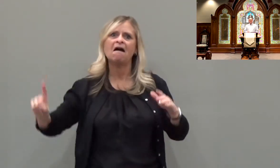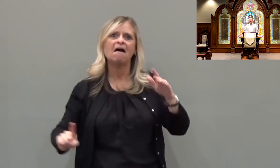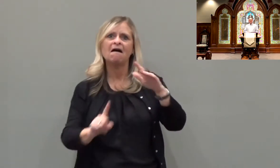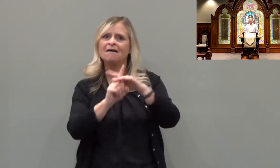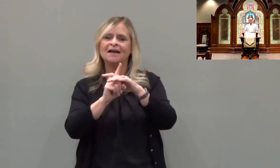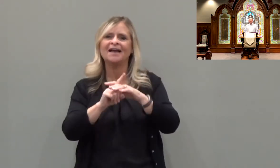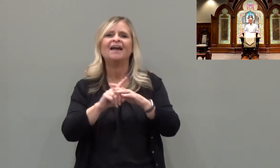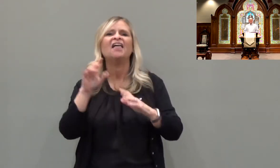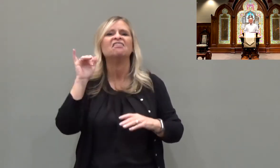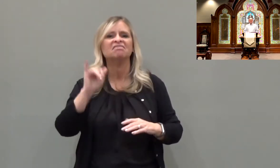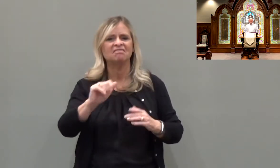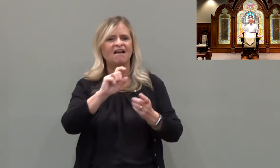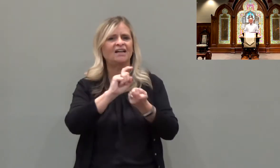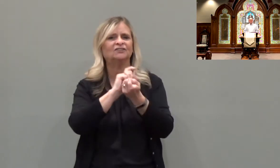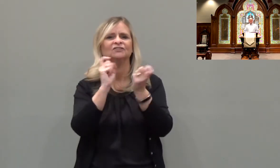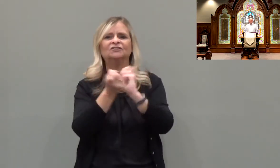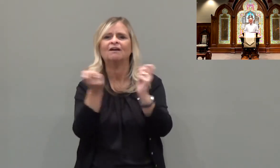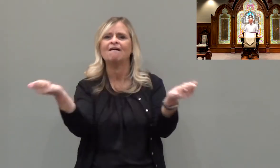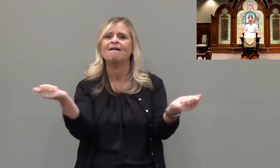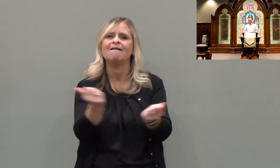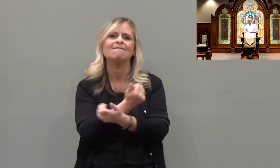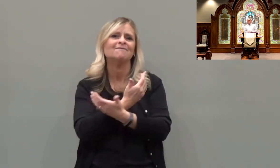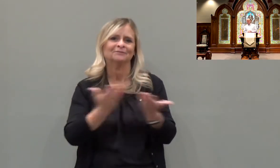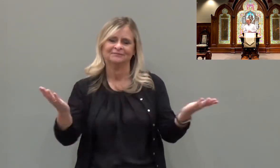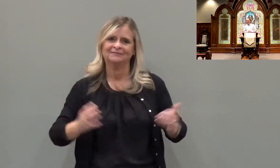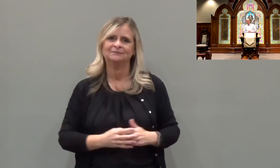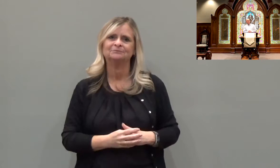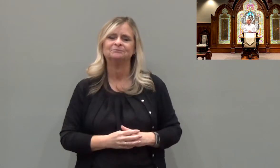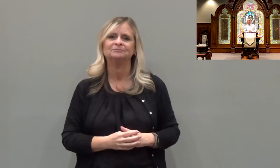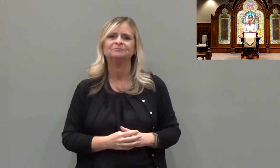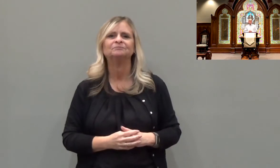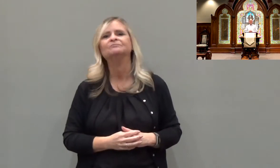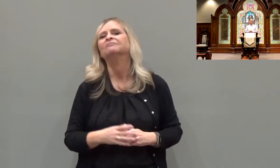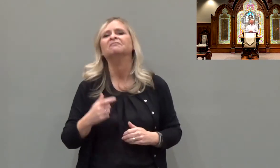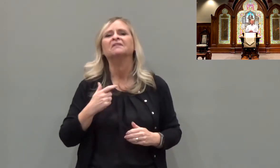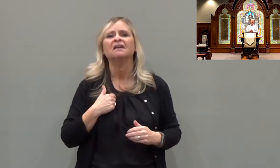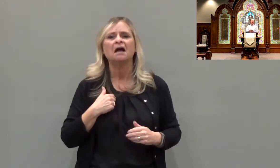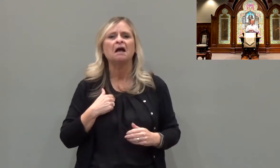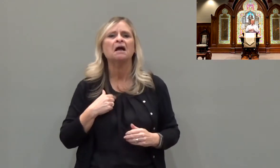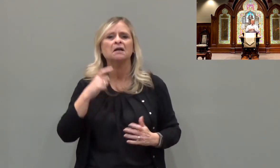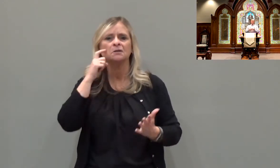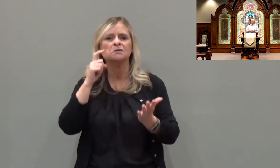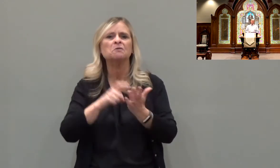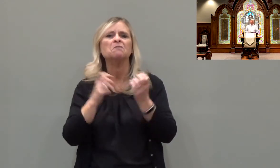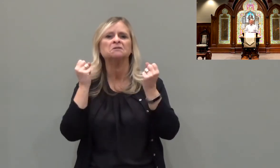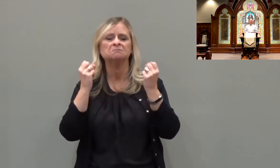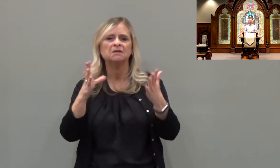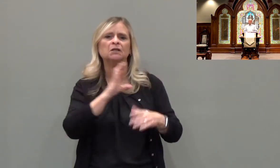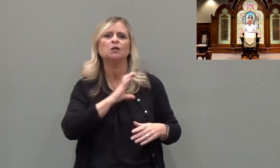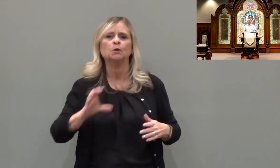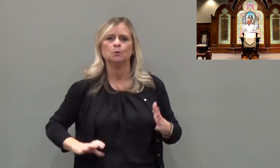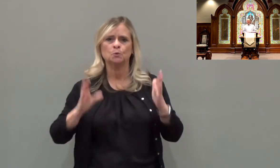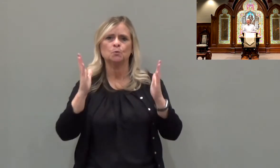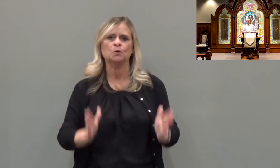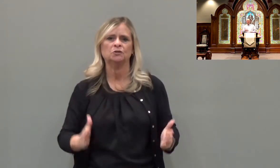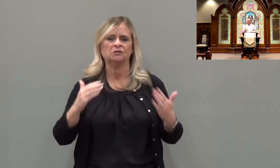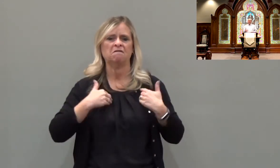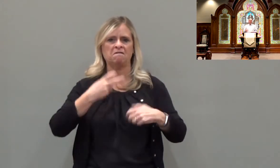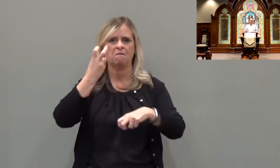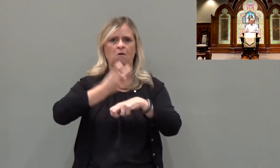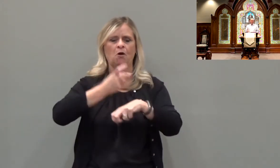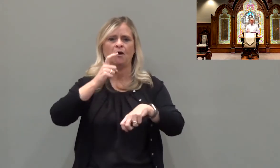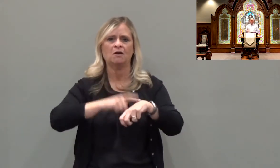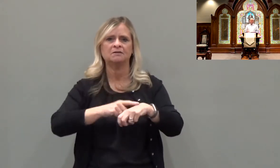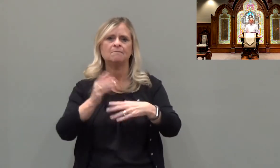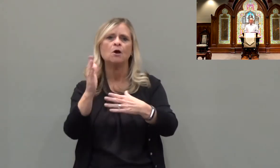that changes everything. I find a lot of Christians have a great deal of difficulty